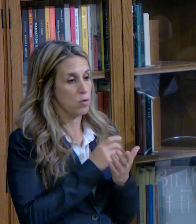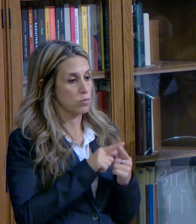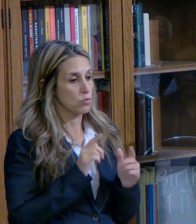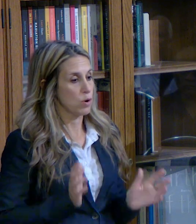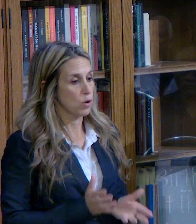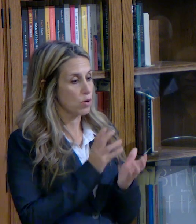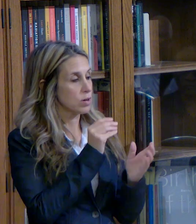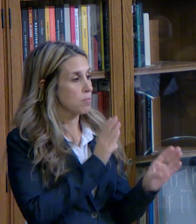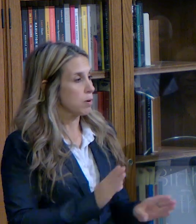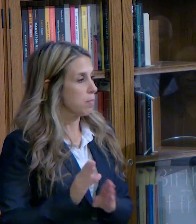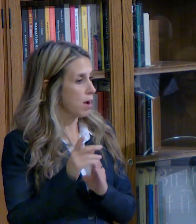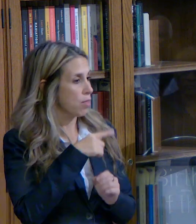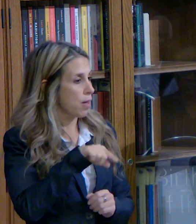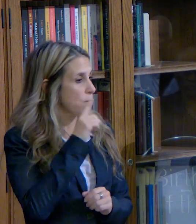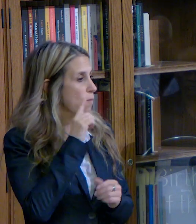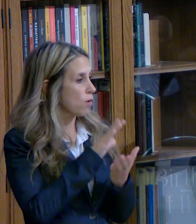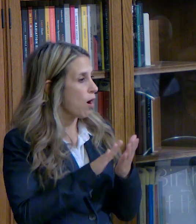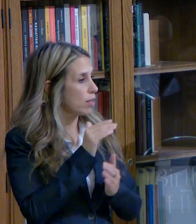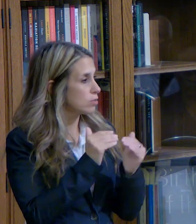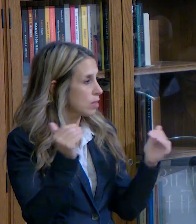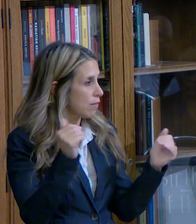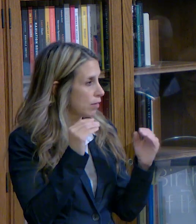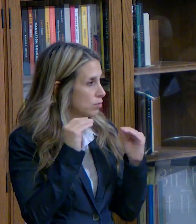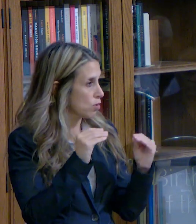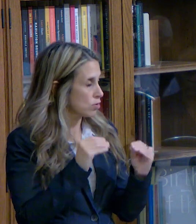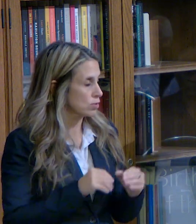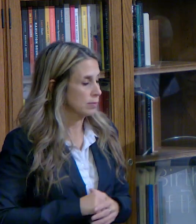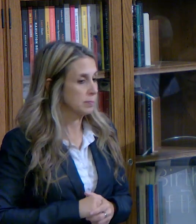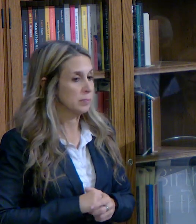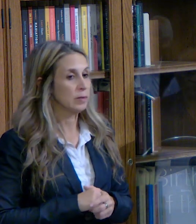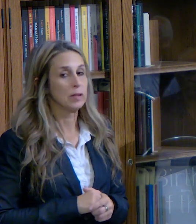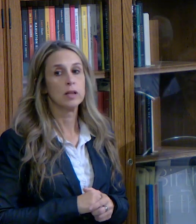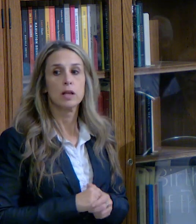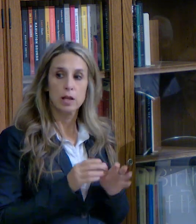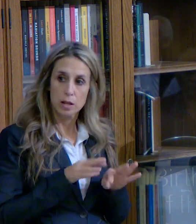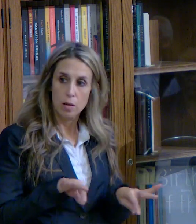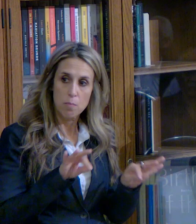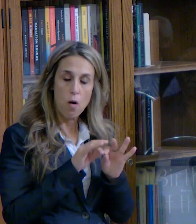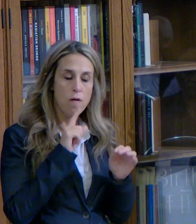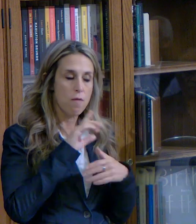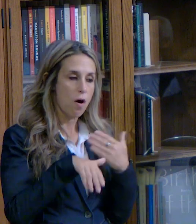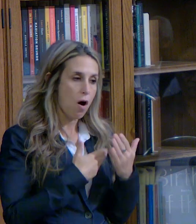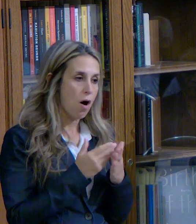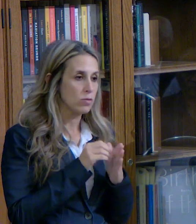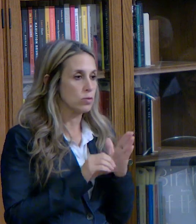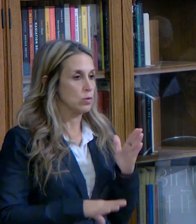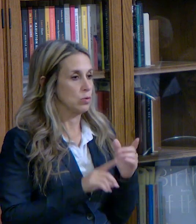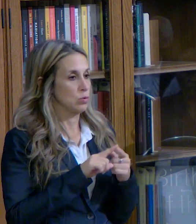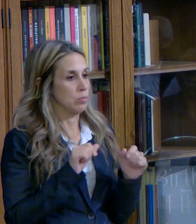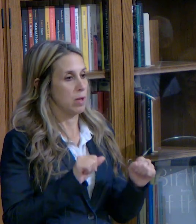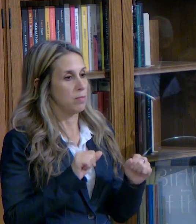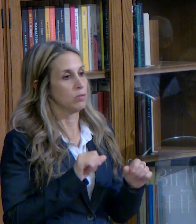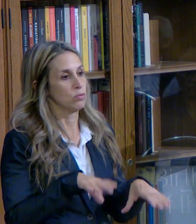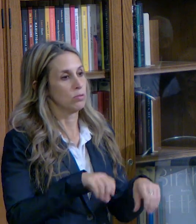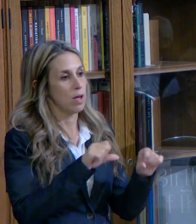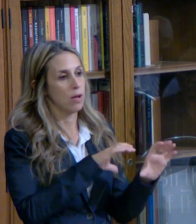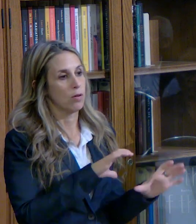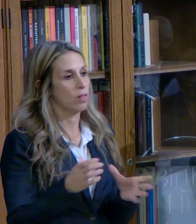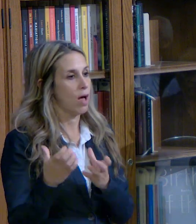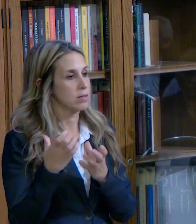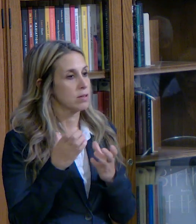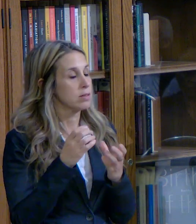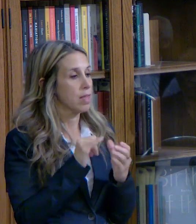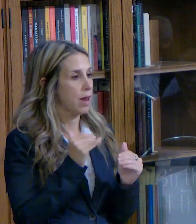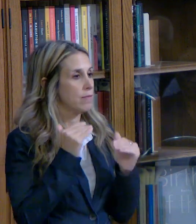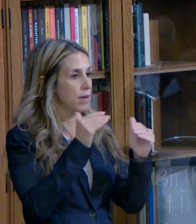encourage and prepare them for college level instruction it is important for all students to be able to take courses that